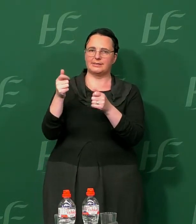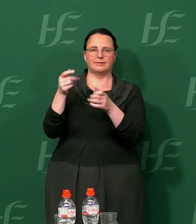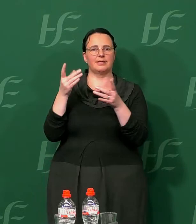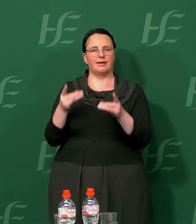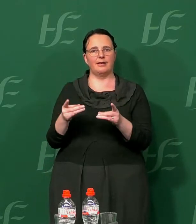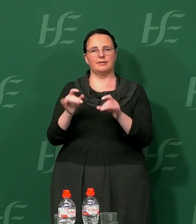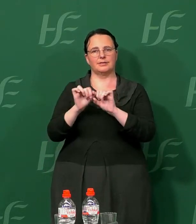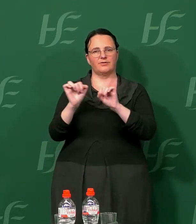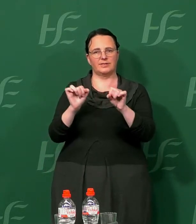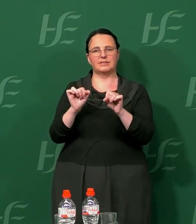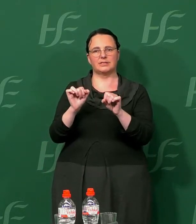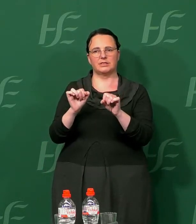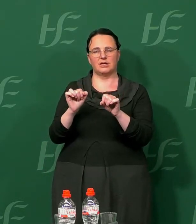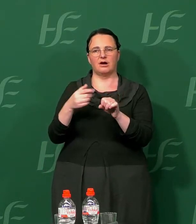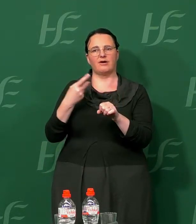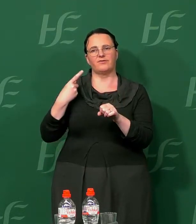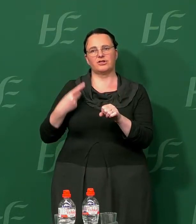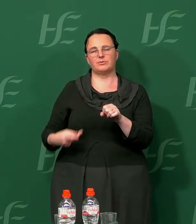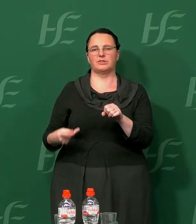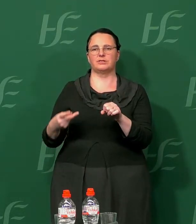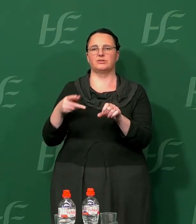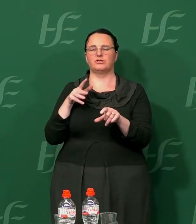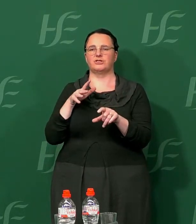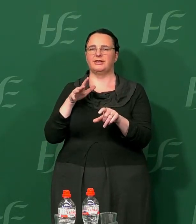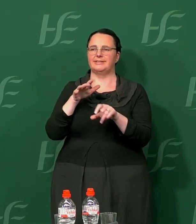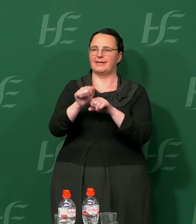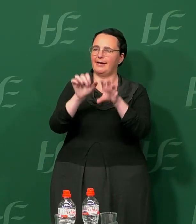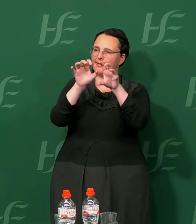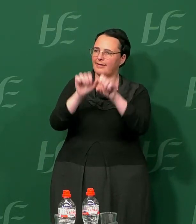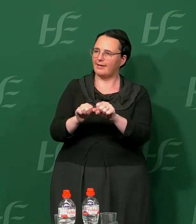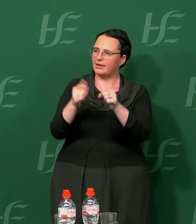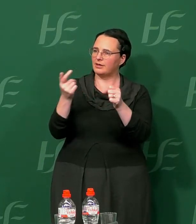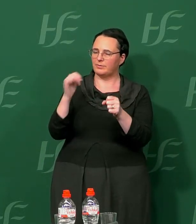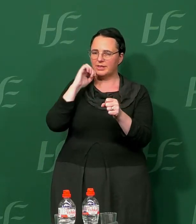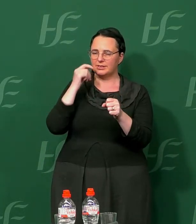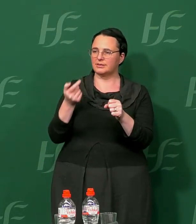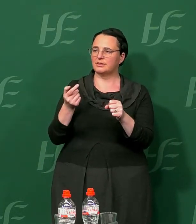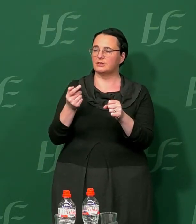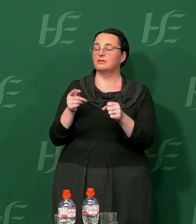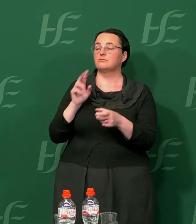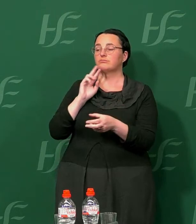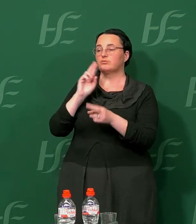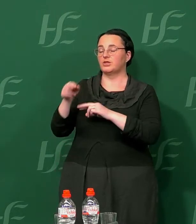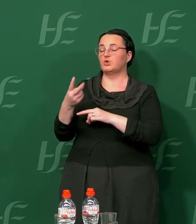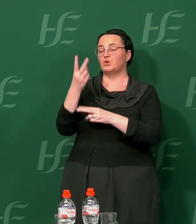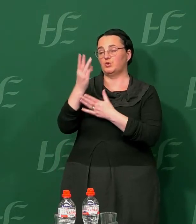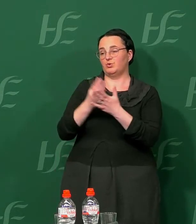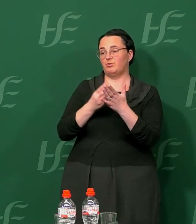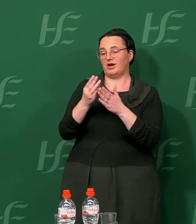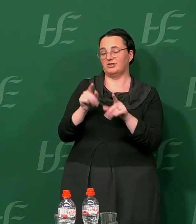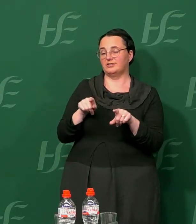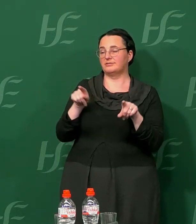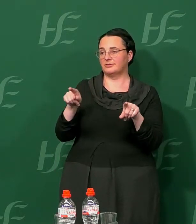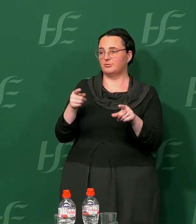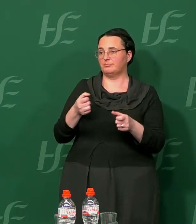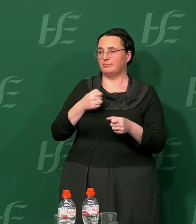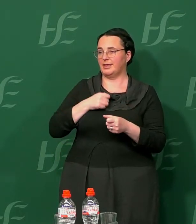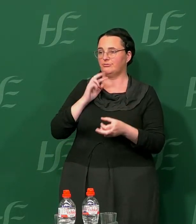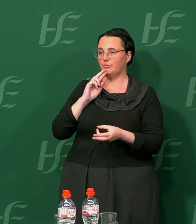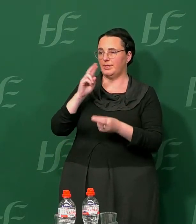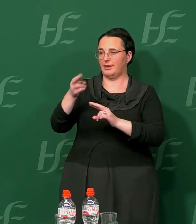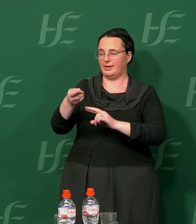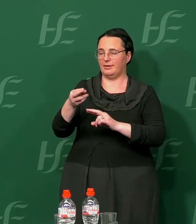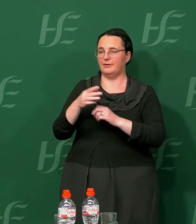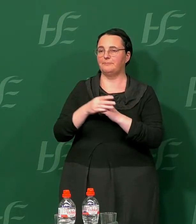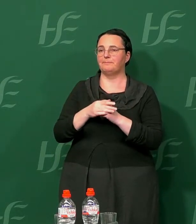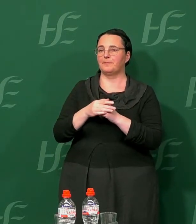to attacks or exposed or sitting ducks, given the frailties in the system? Two parts to the response, Simon. Obviously, this came through